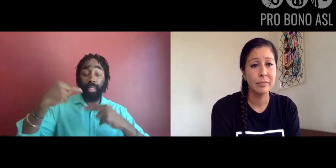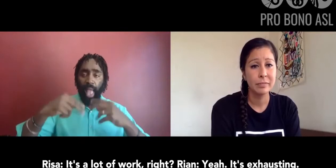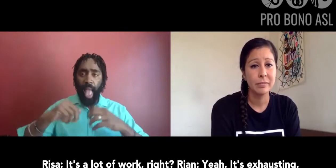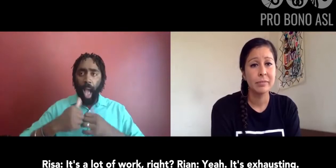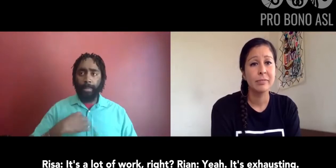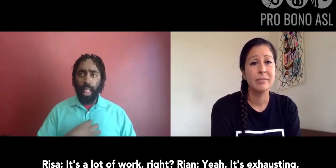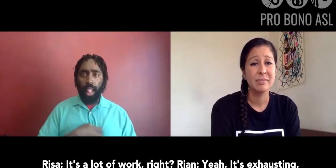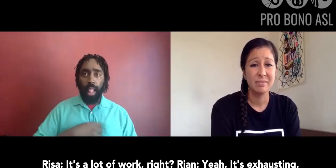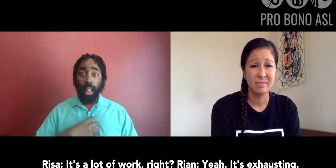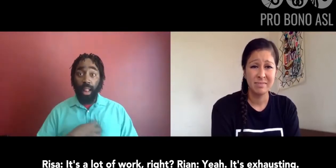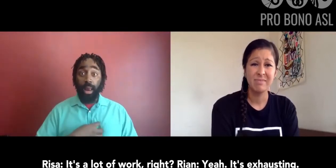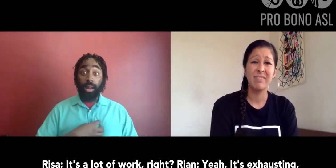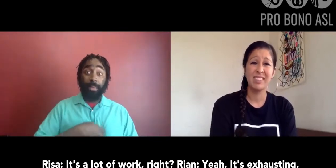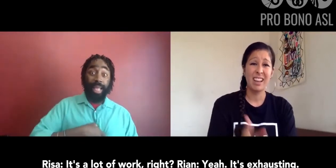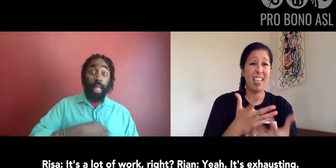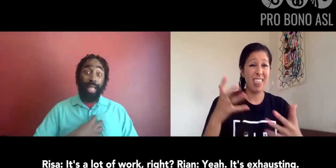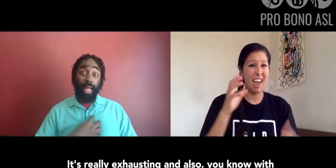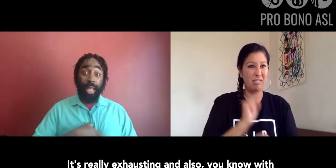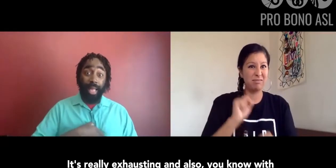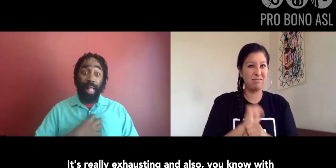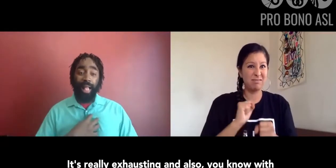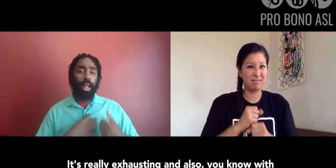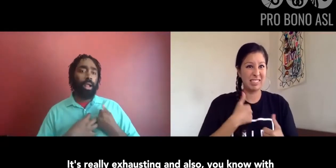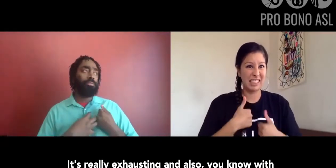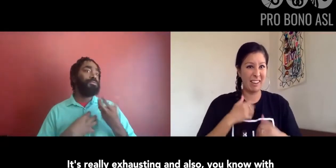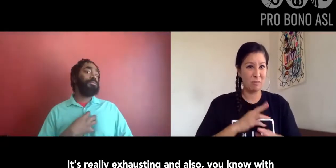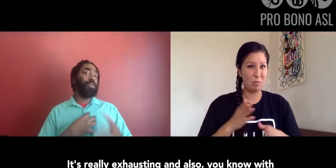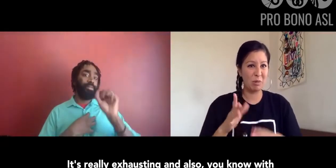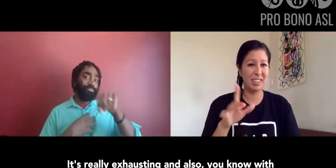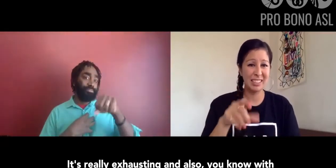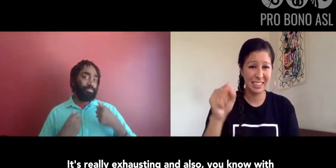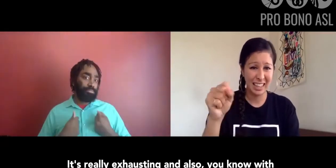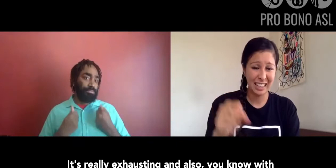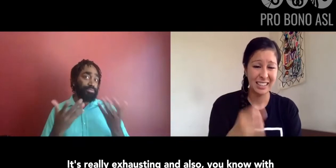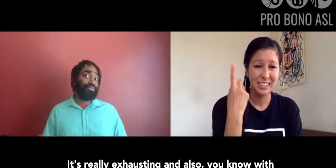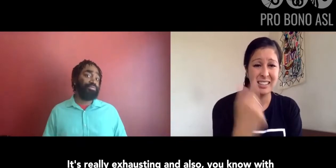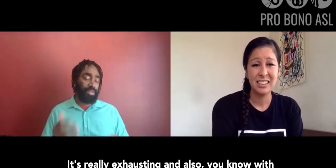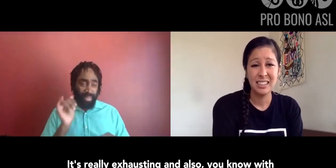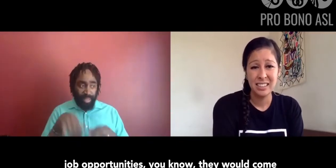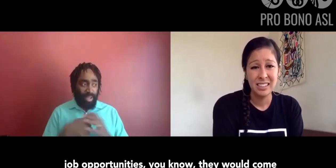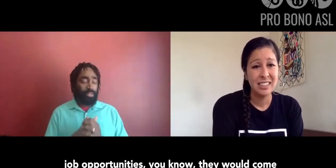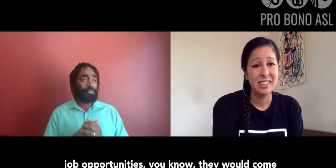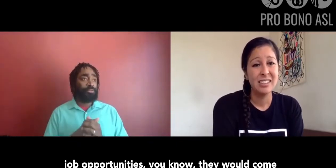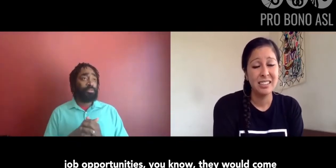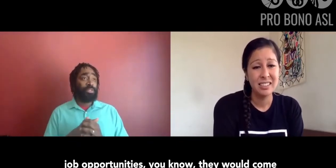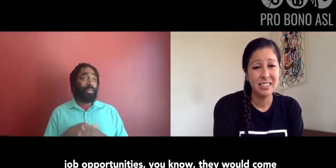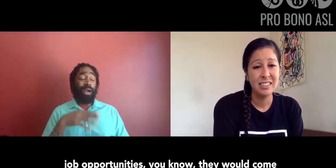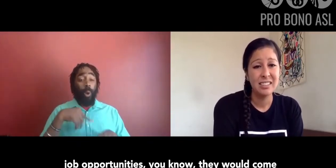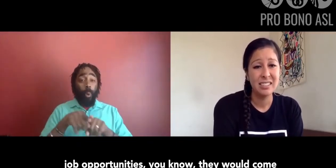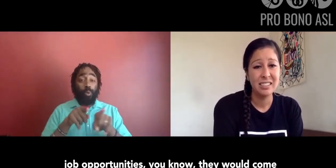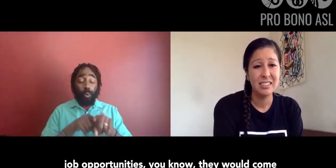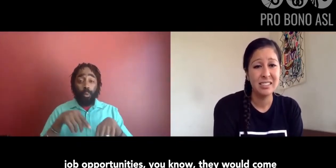switch. It's a lot of work, right? Yeah, it's exhausting. It's really exhausting. And also, with job